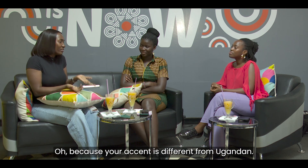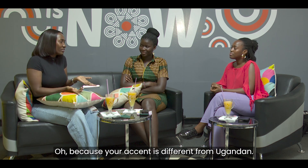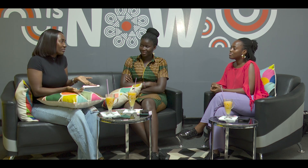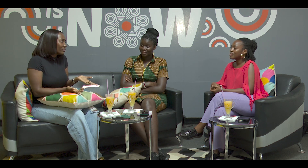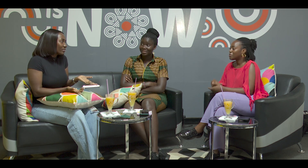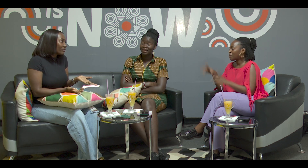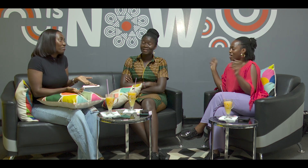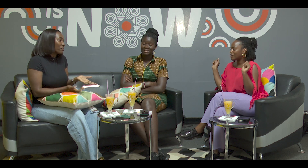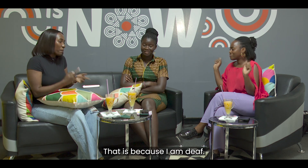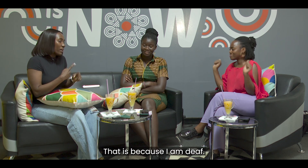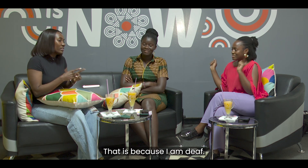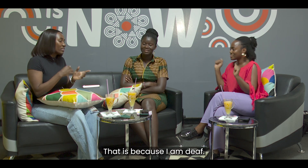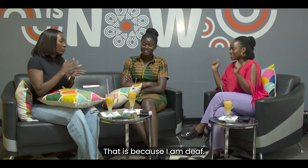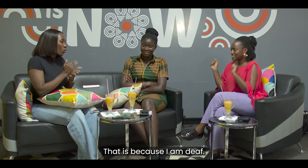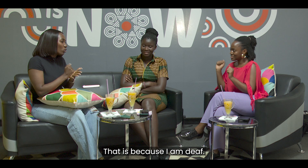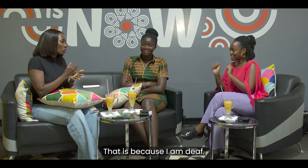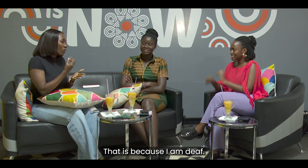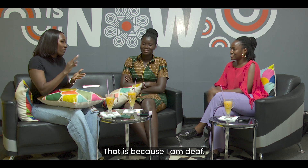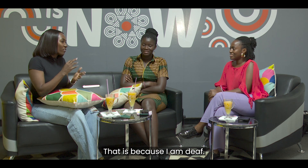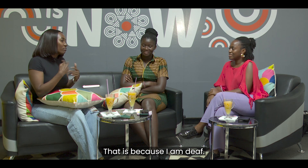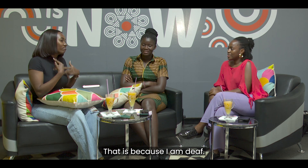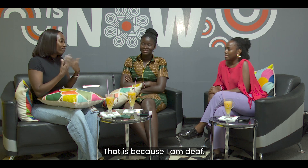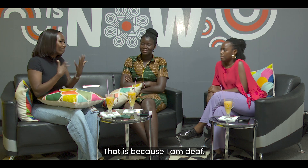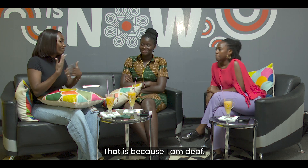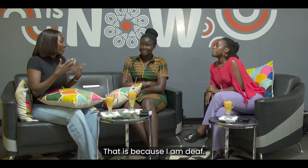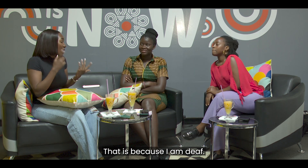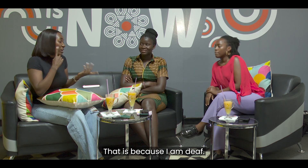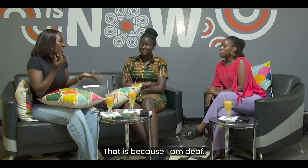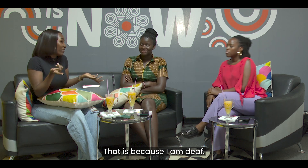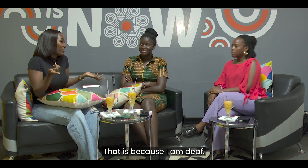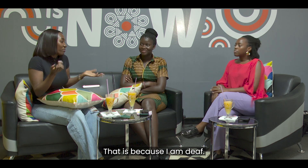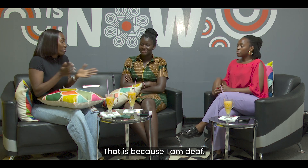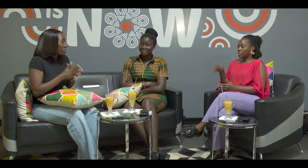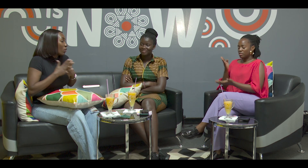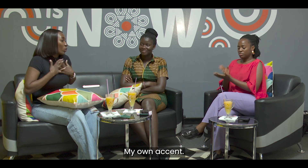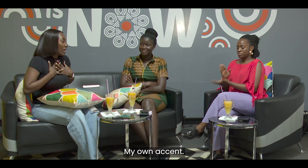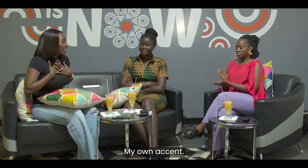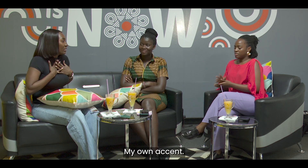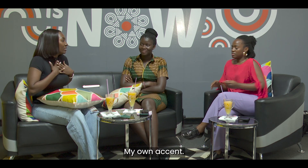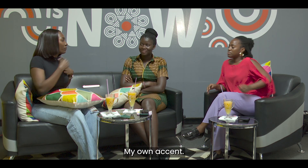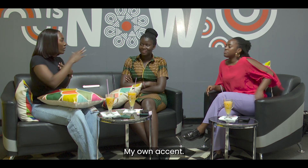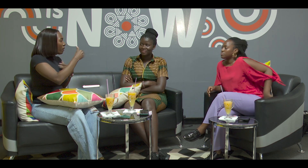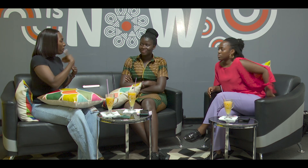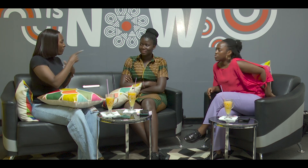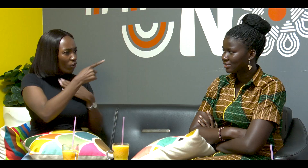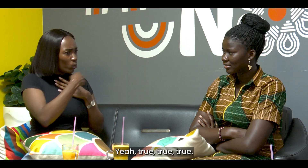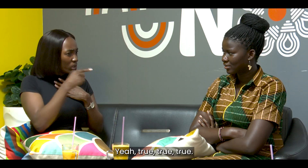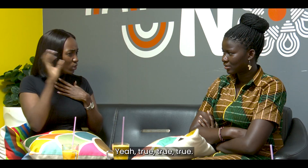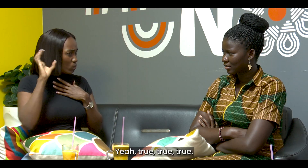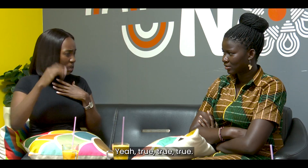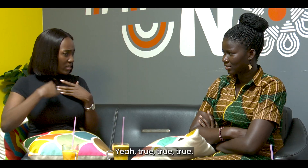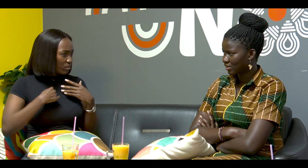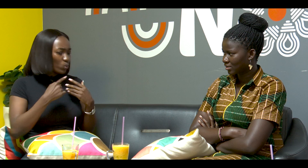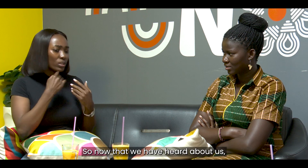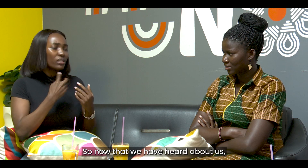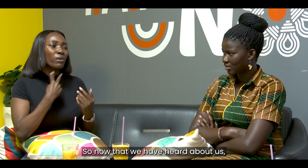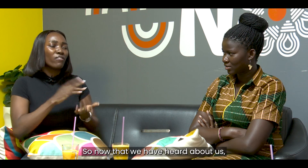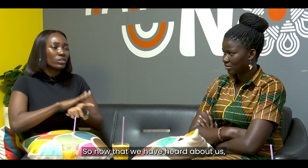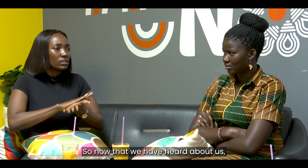Ugandan. That is because of I'm deaf, my own accent. Yeah, true. So now that we